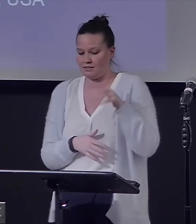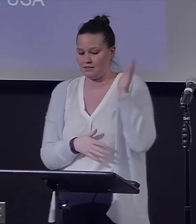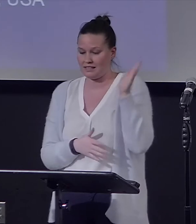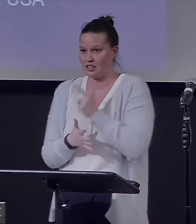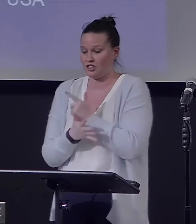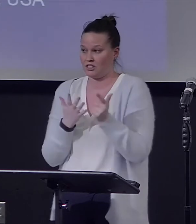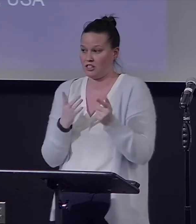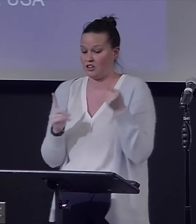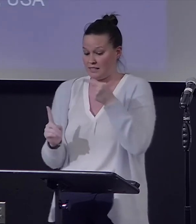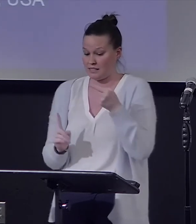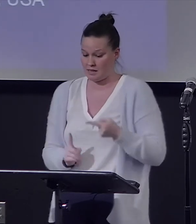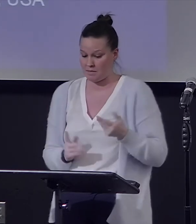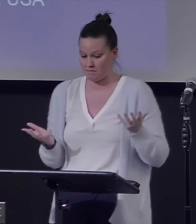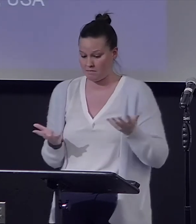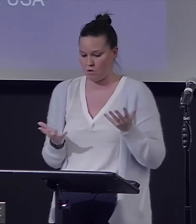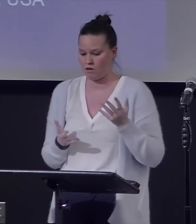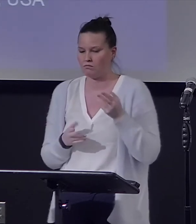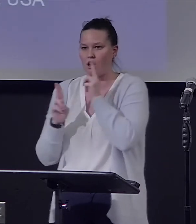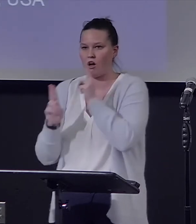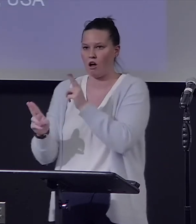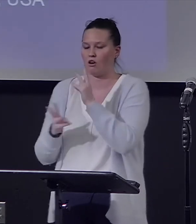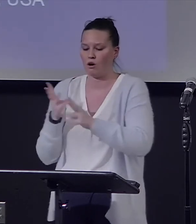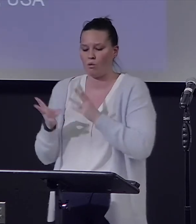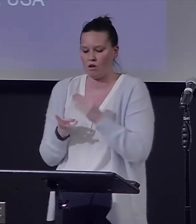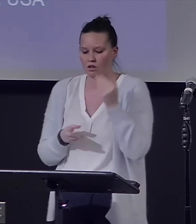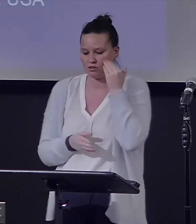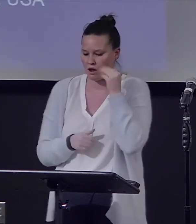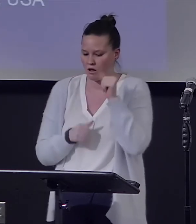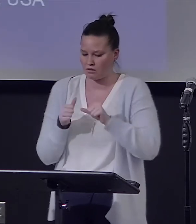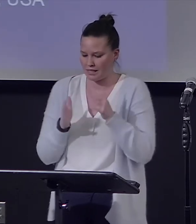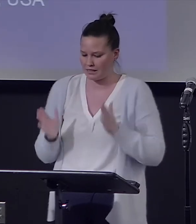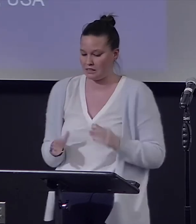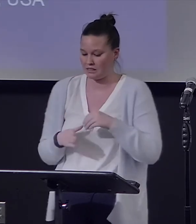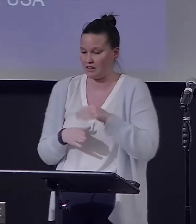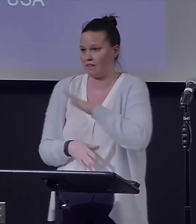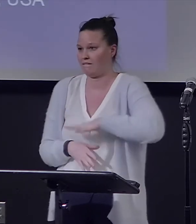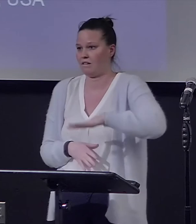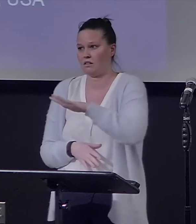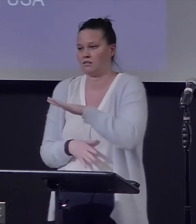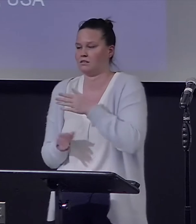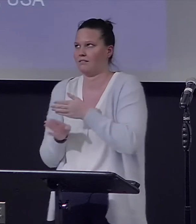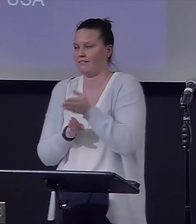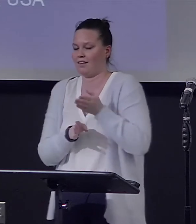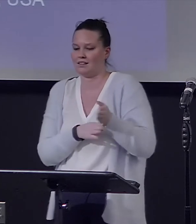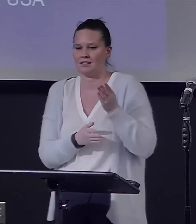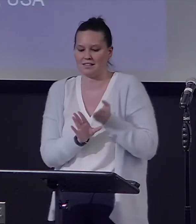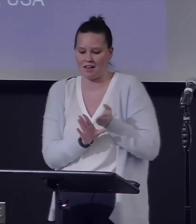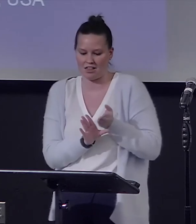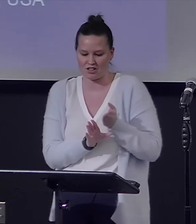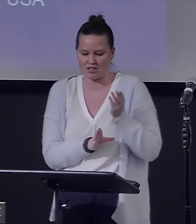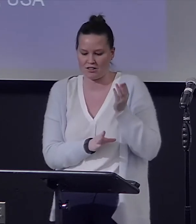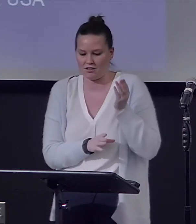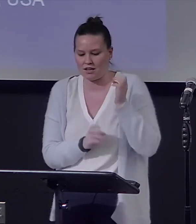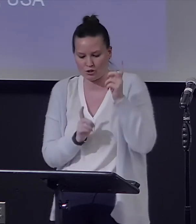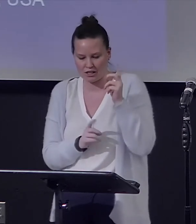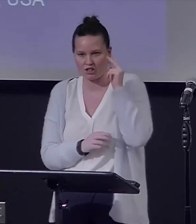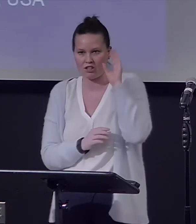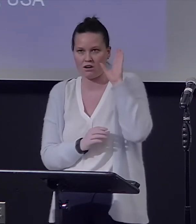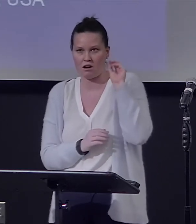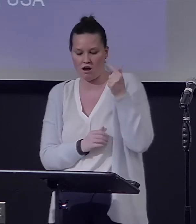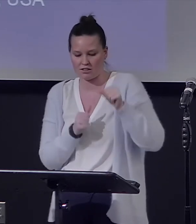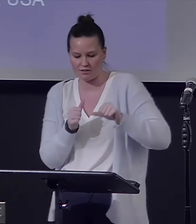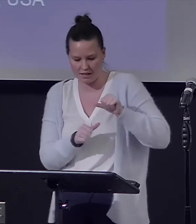live streaming from across the country this lecture series aims to honor world-renowned scientists in the fields of psychology